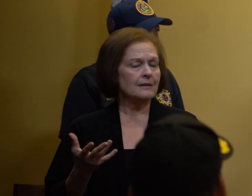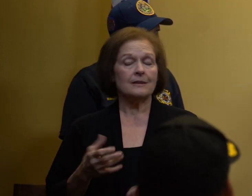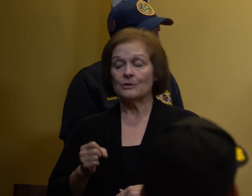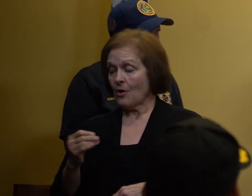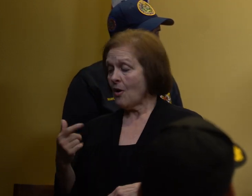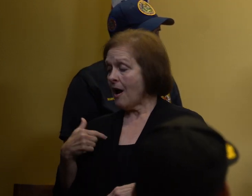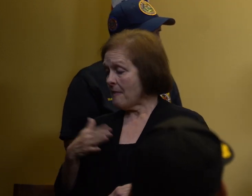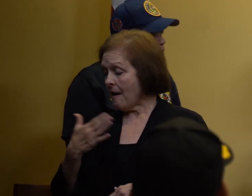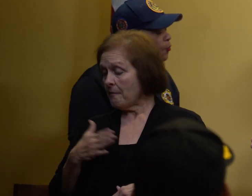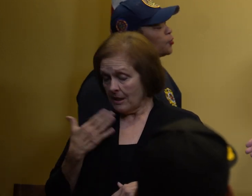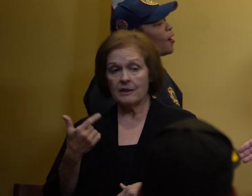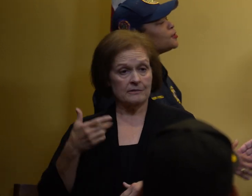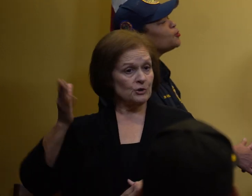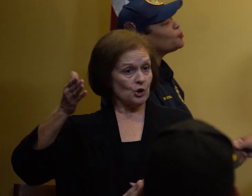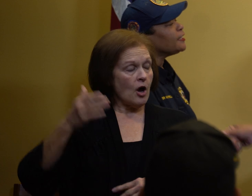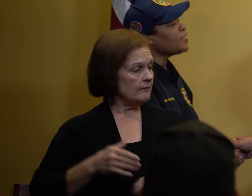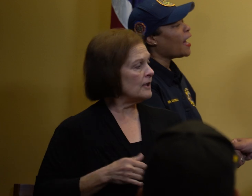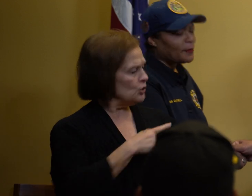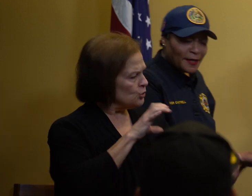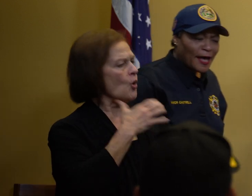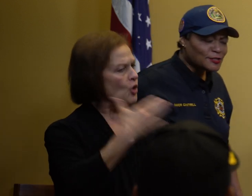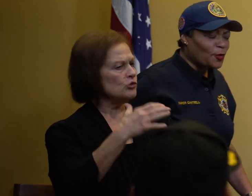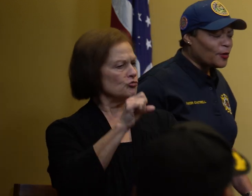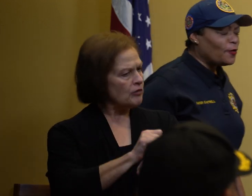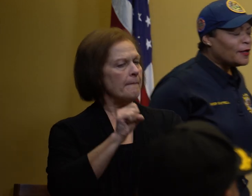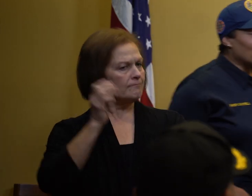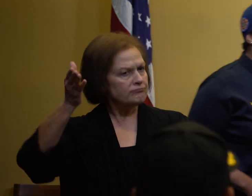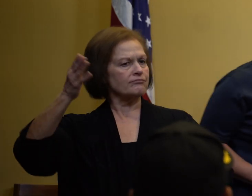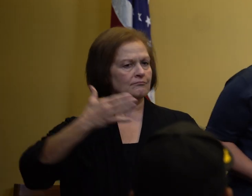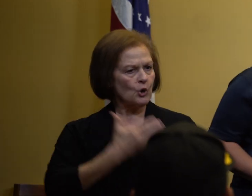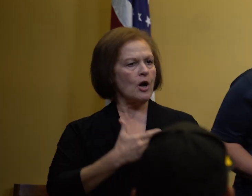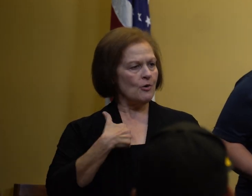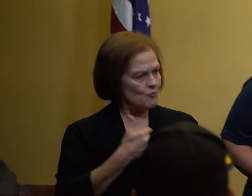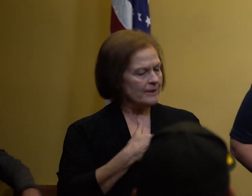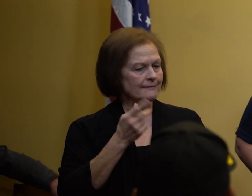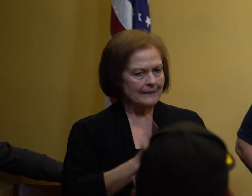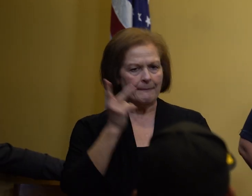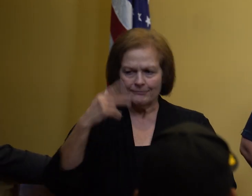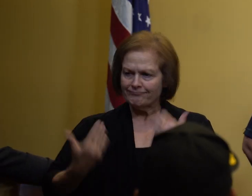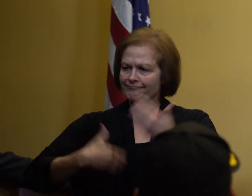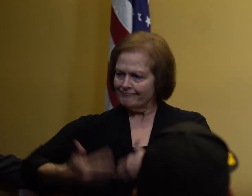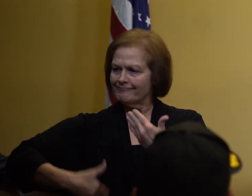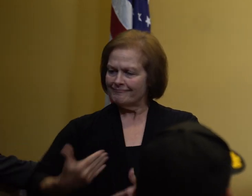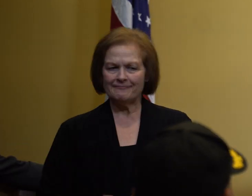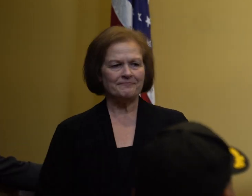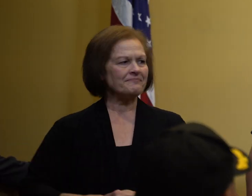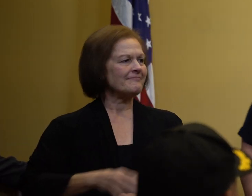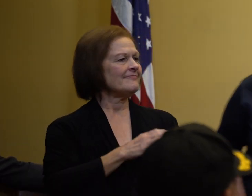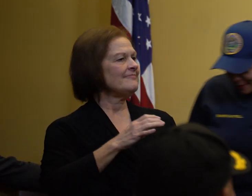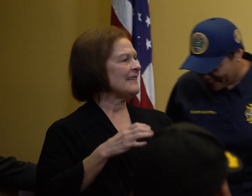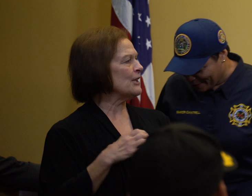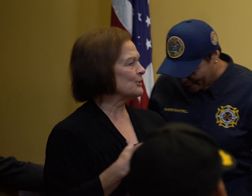glad you gave me an opportunity to do so. Well, you always do a Thank you. great job. And so we're gonna keep the momentum going.